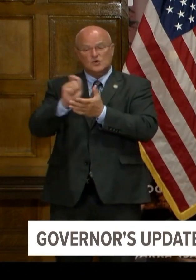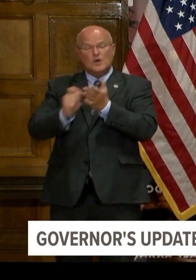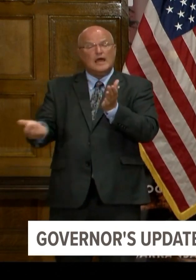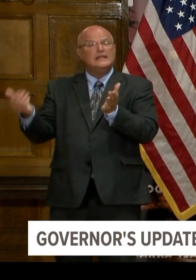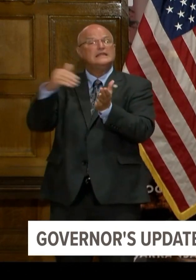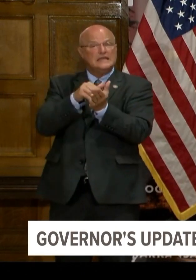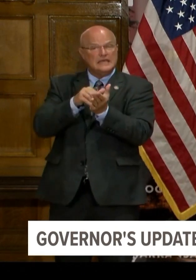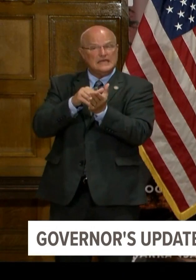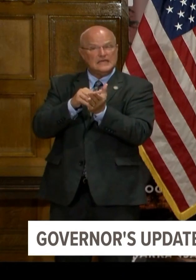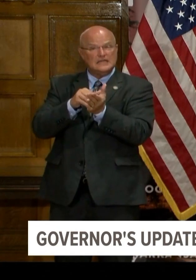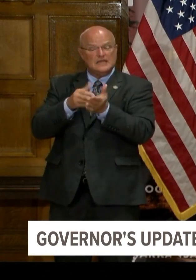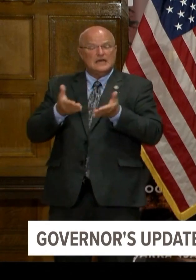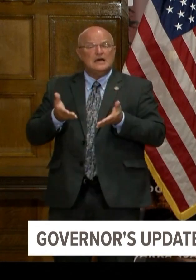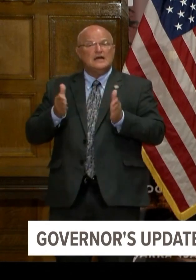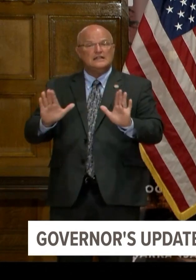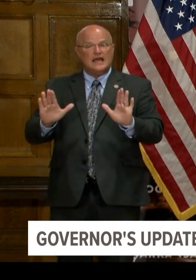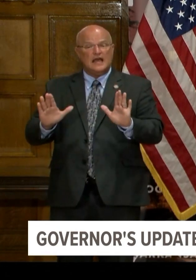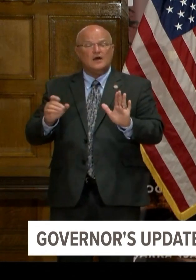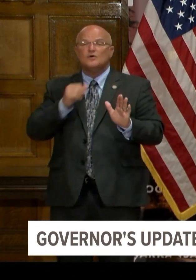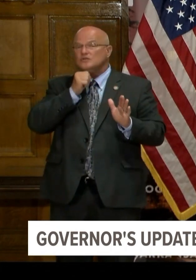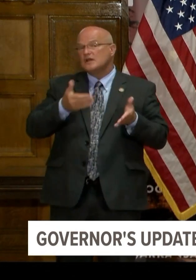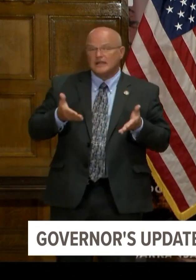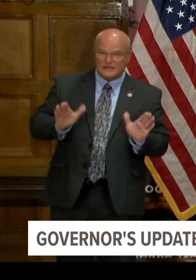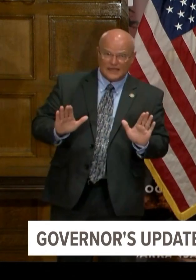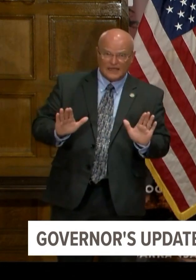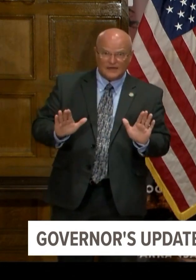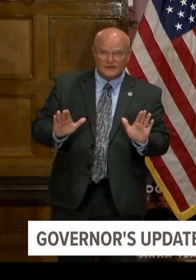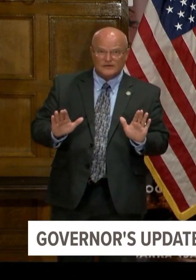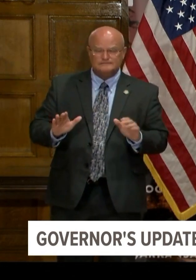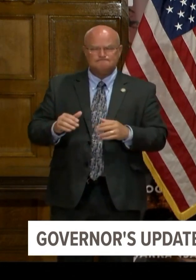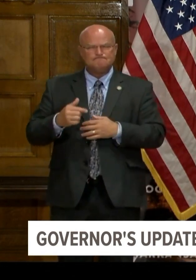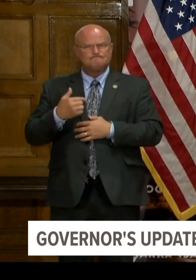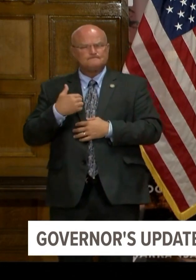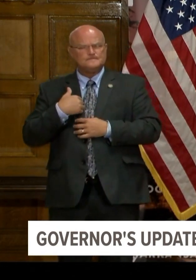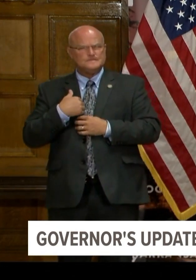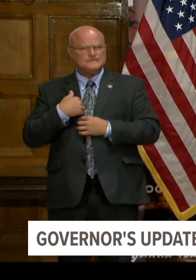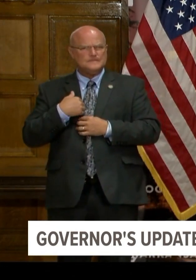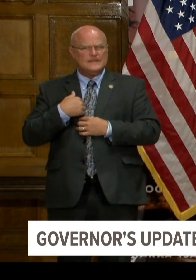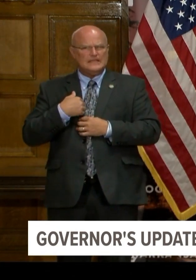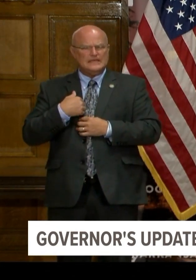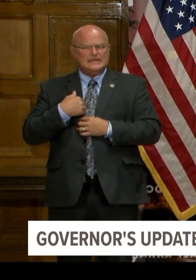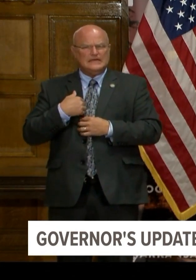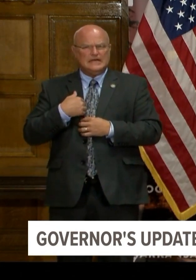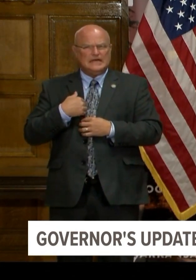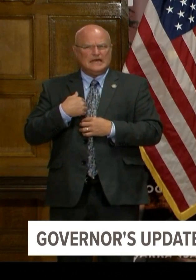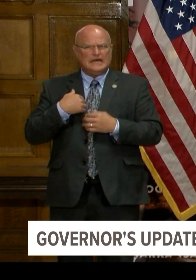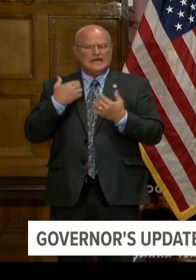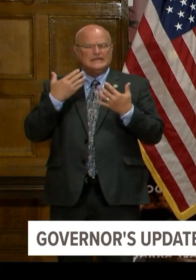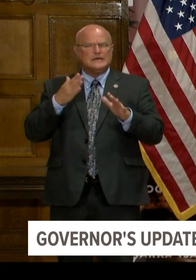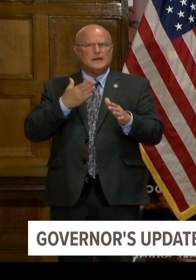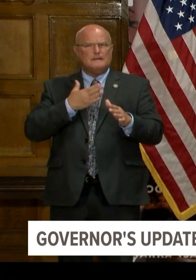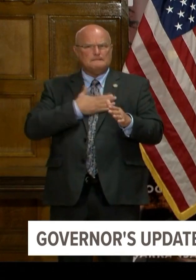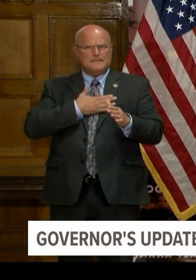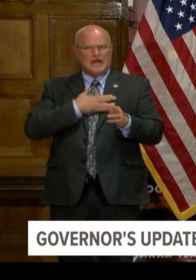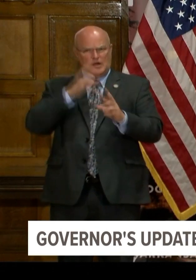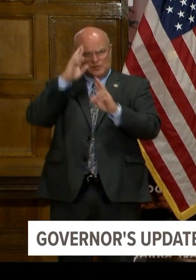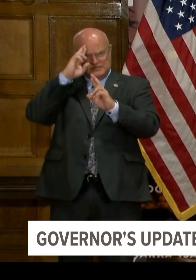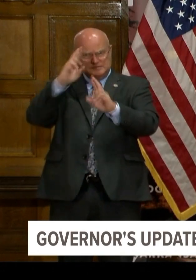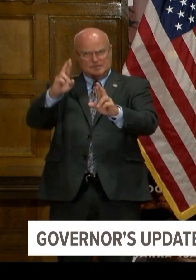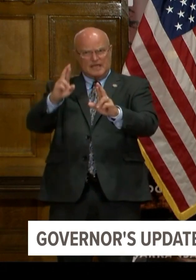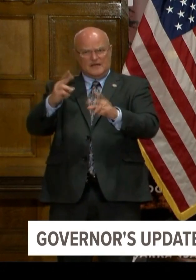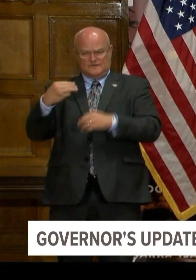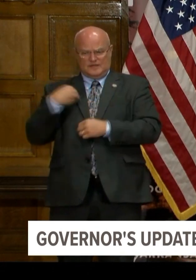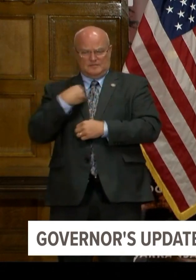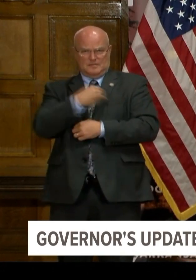rewrite, should allow or disallow. And I don't know of, even though my great respect for members of the